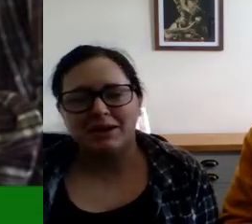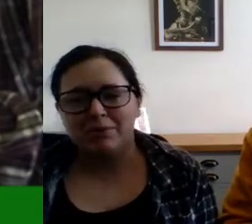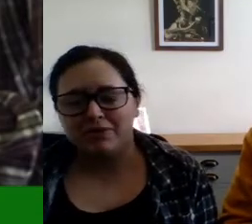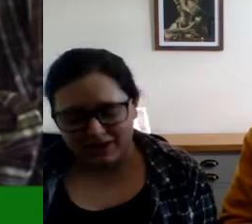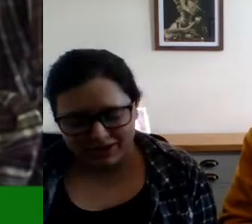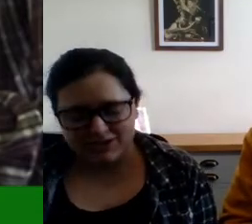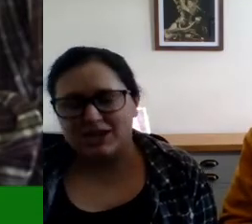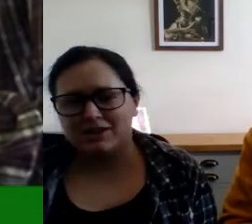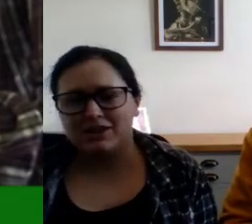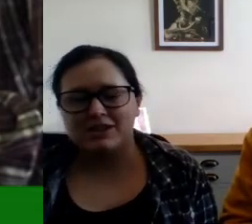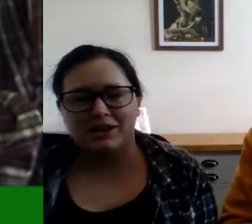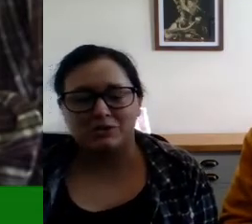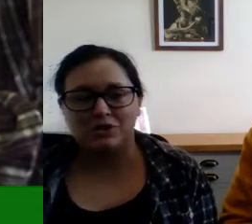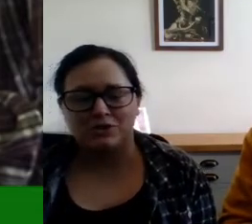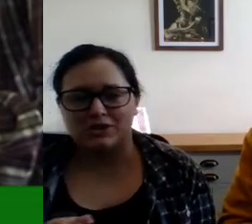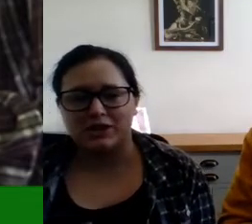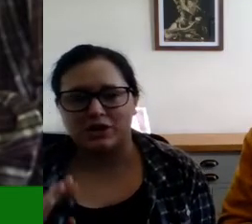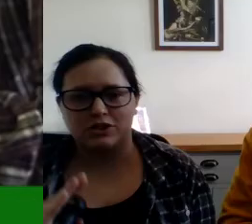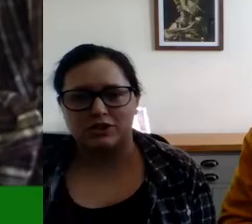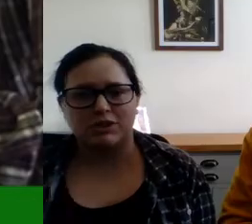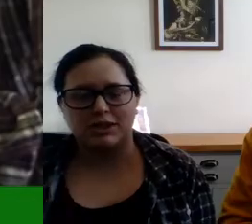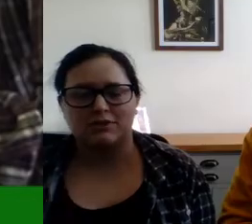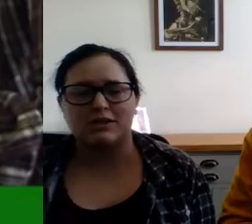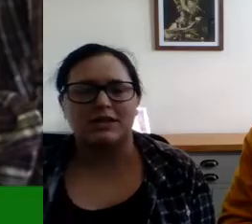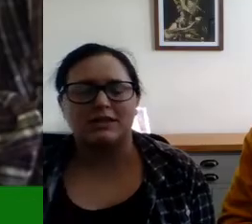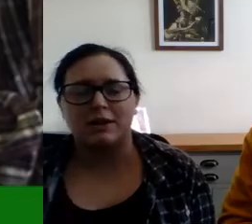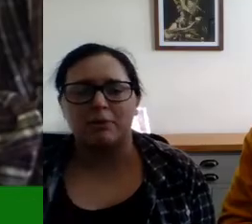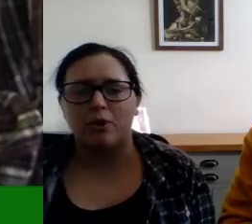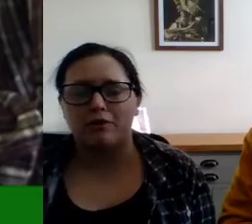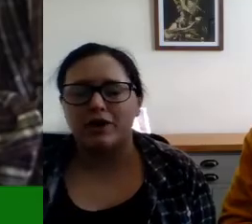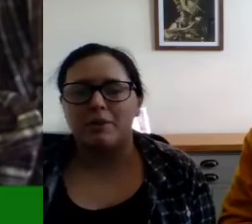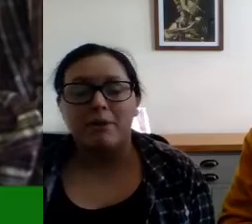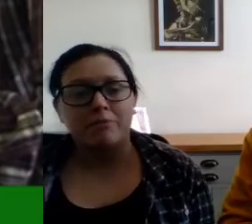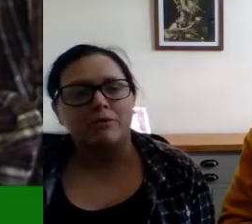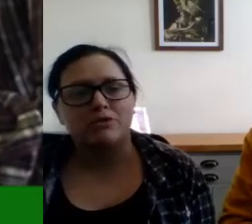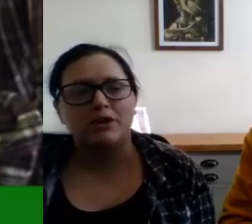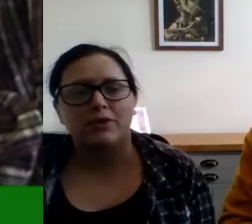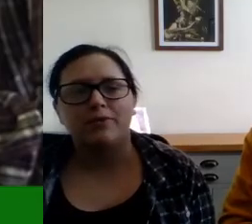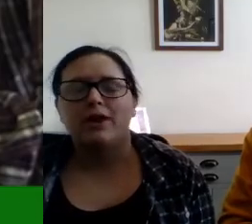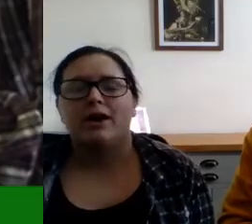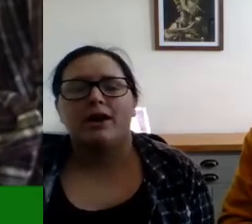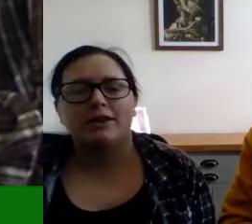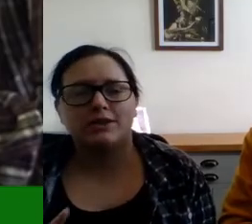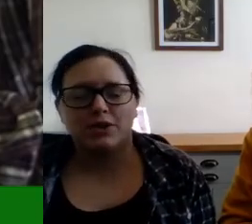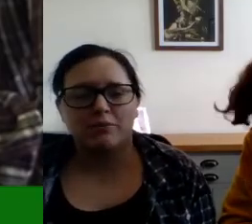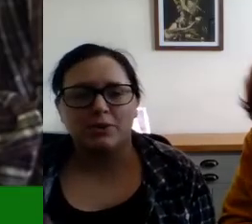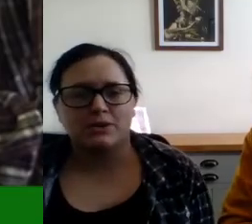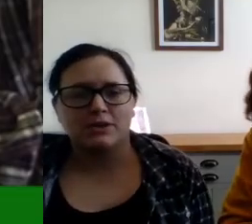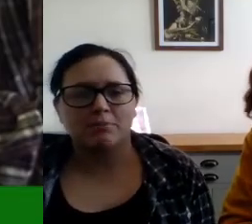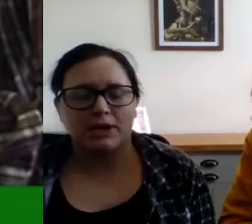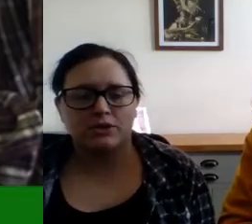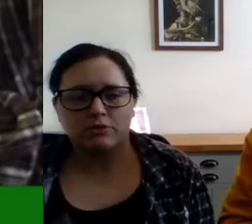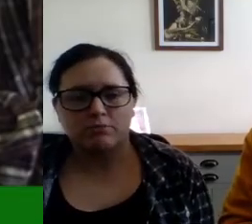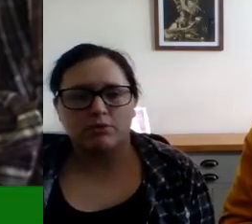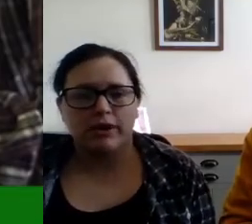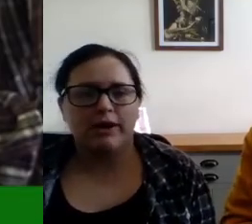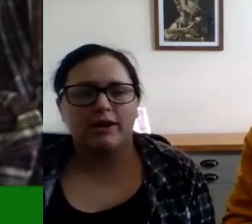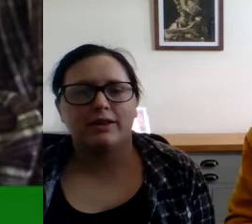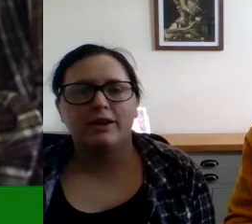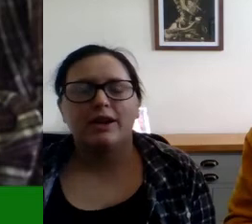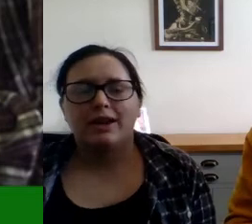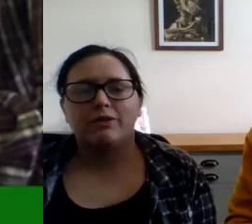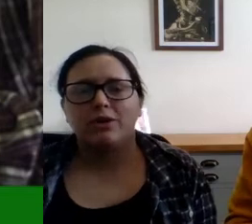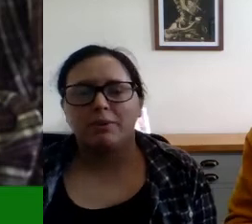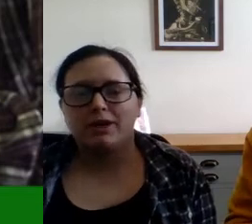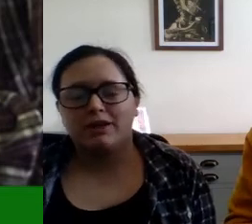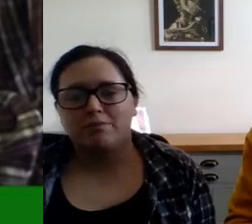It's an example of kind of contextual cues slash just a really interesting example of memory retrieval. This is Trevor Morrison picture in